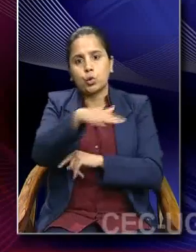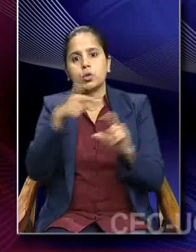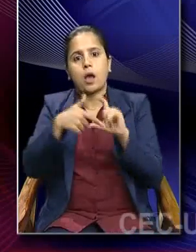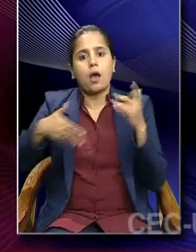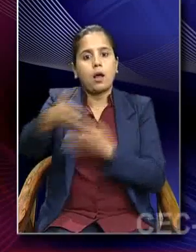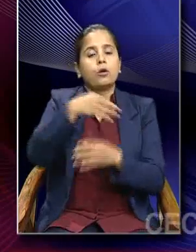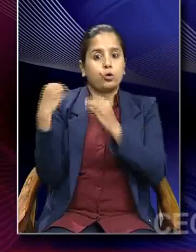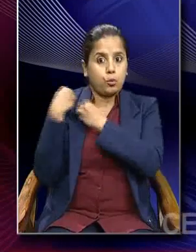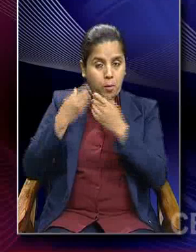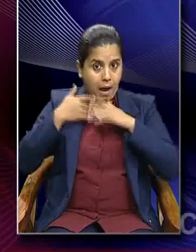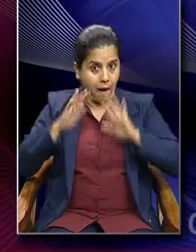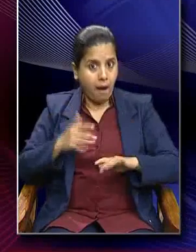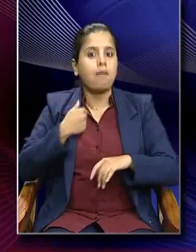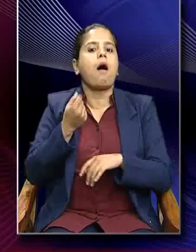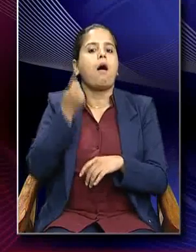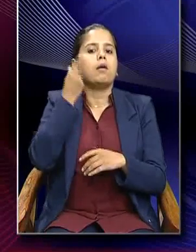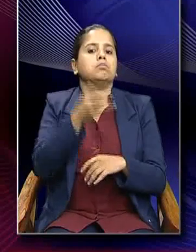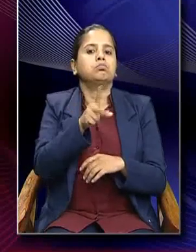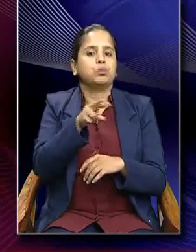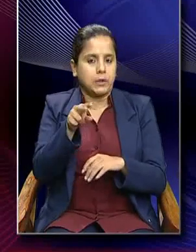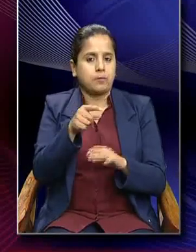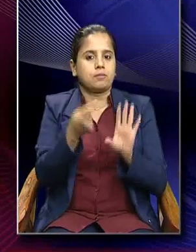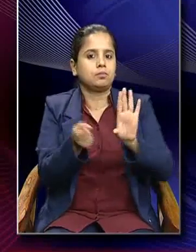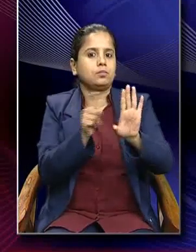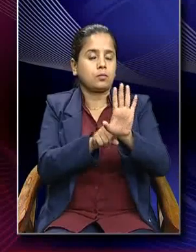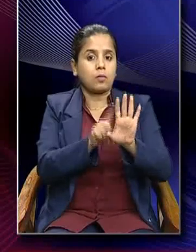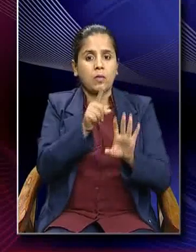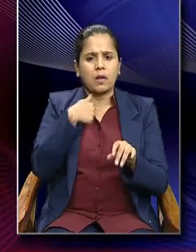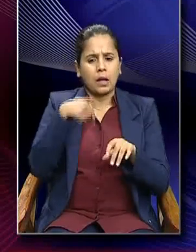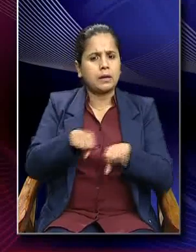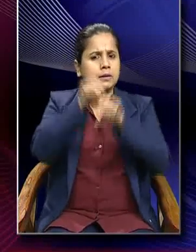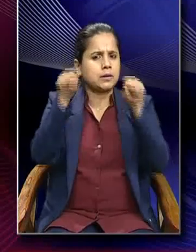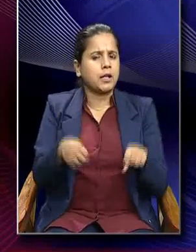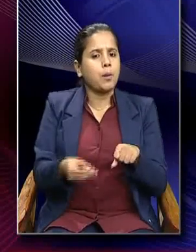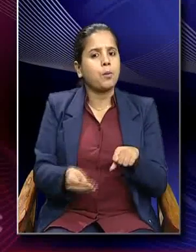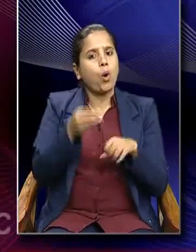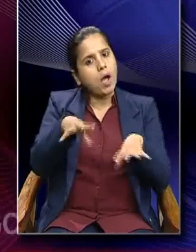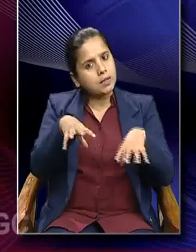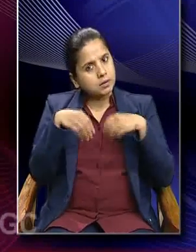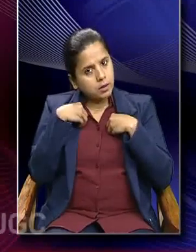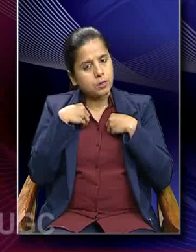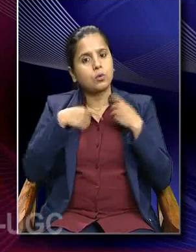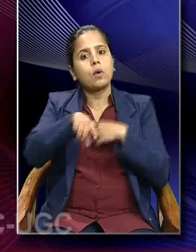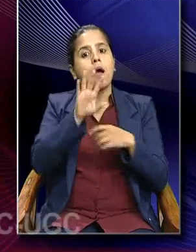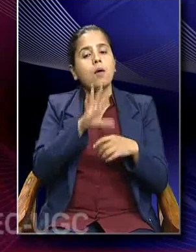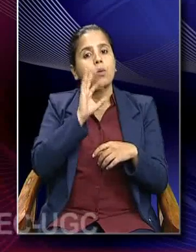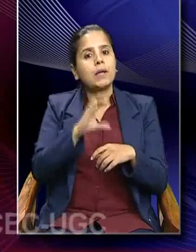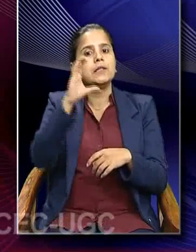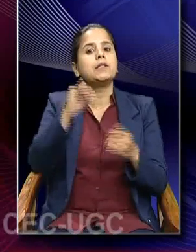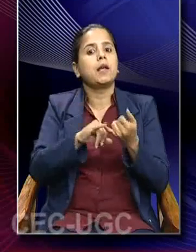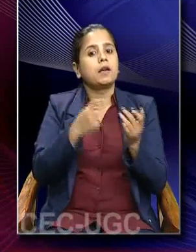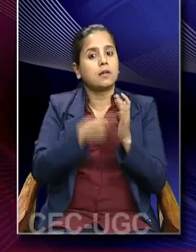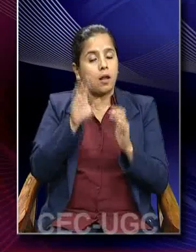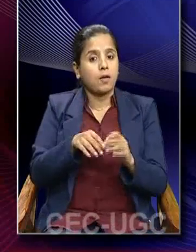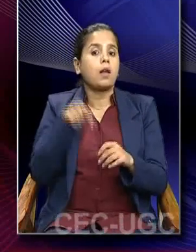environmental responsibility. So an energy system which is more acceptable and which contributes to CSR,